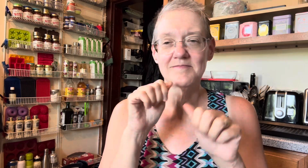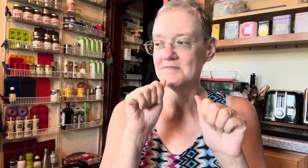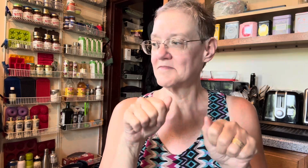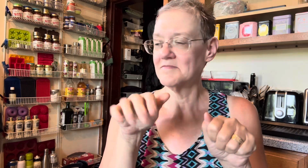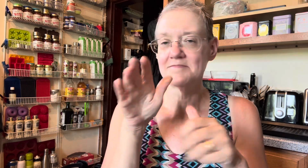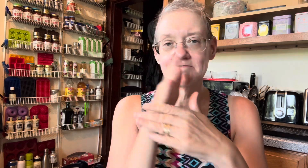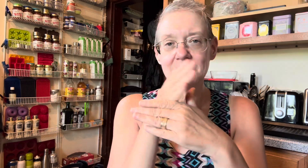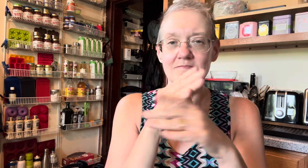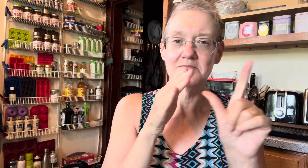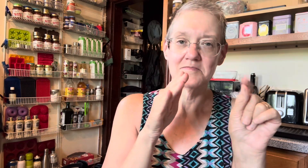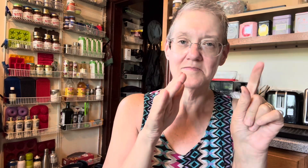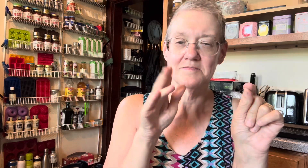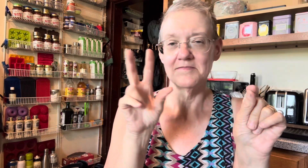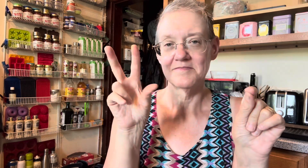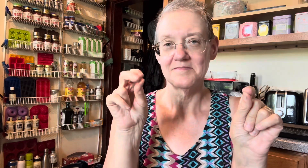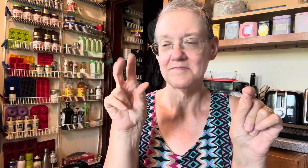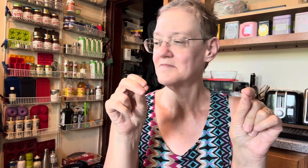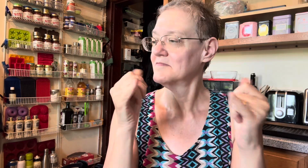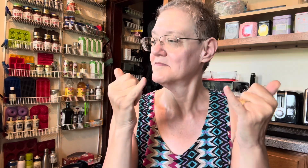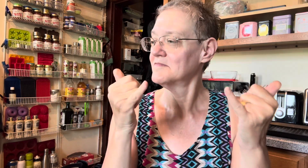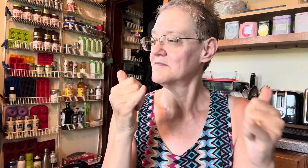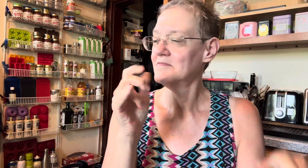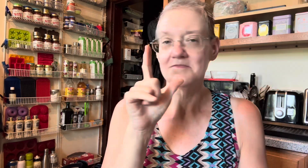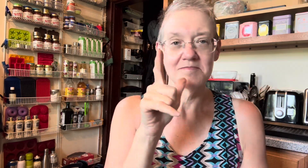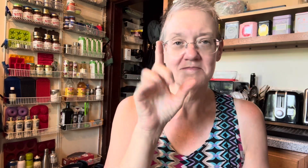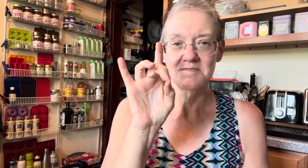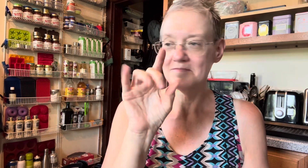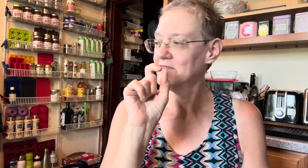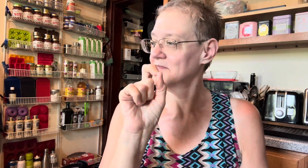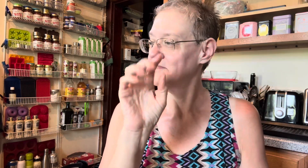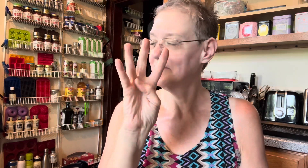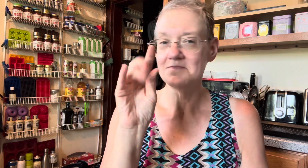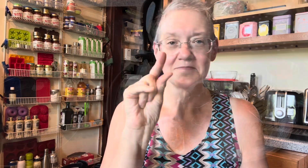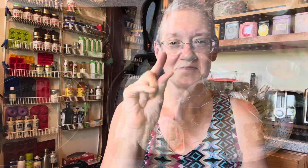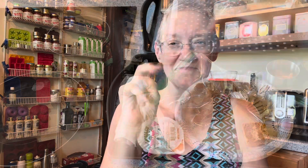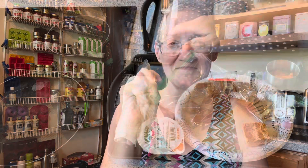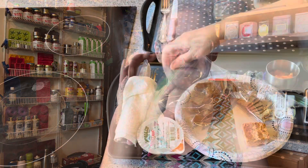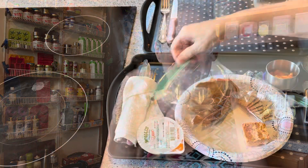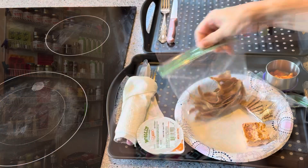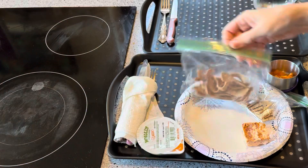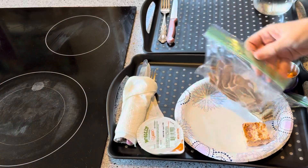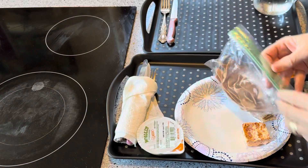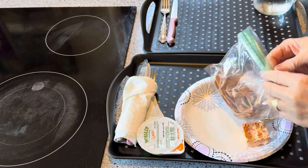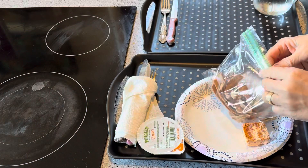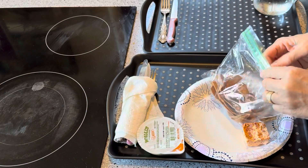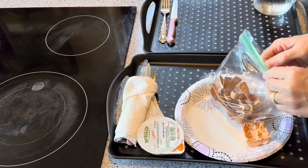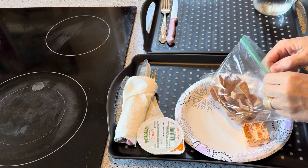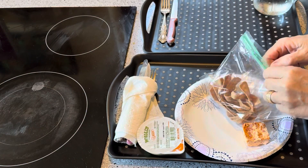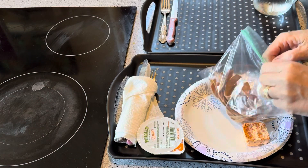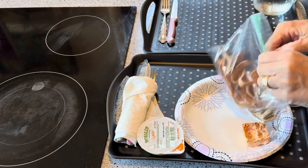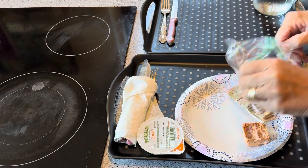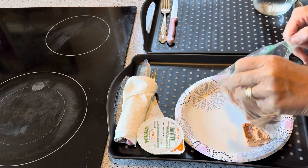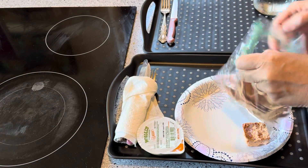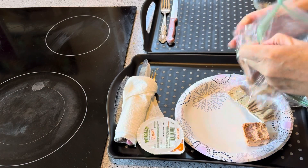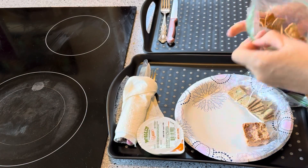years. So I'm able to eat between 20 and 30 grams of net carbs. And today is 28.4 grams of net